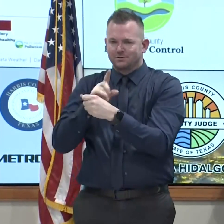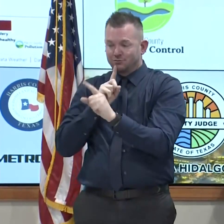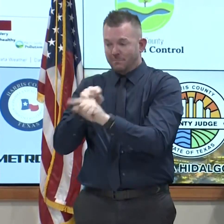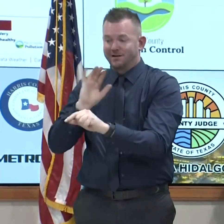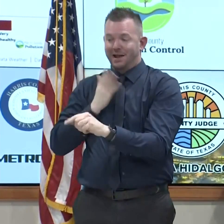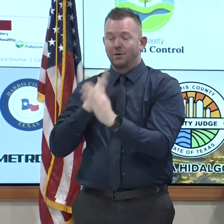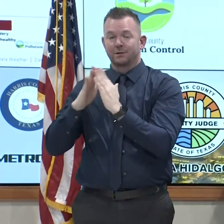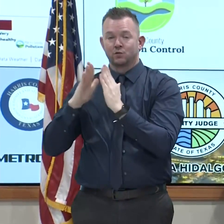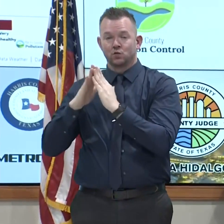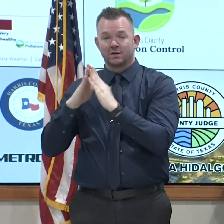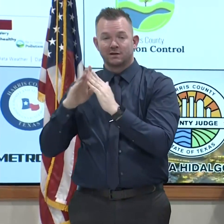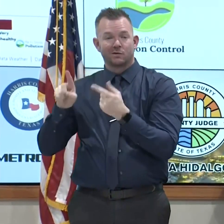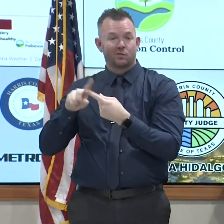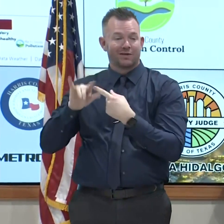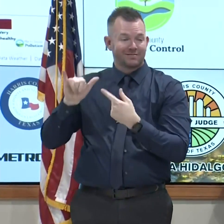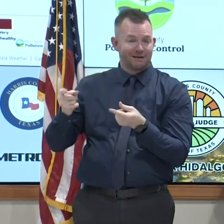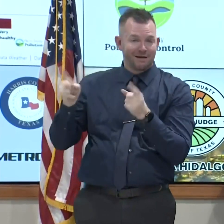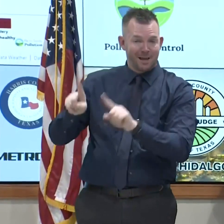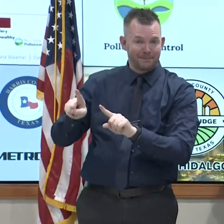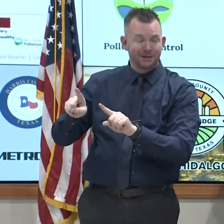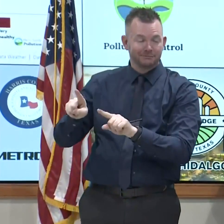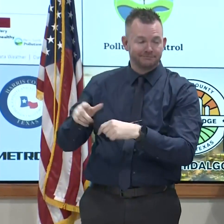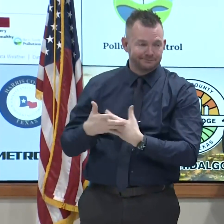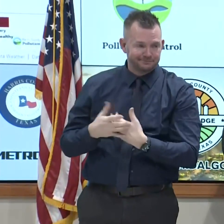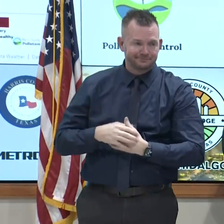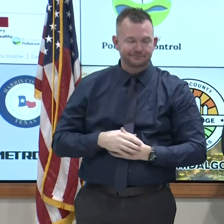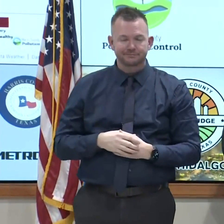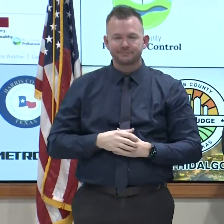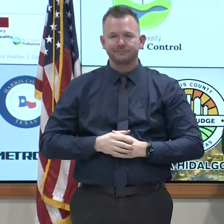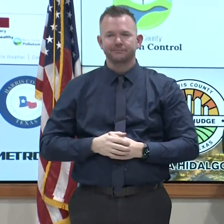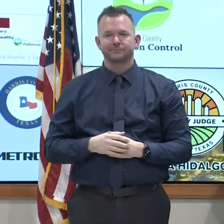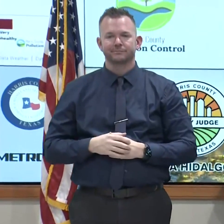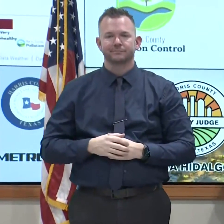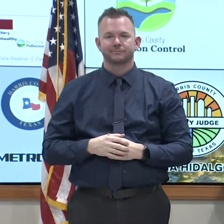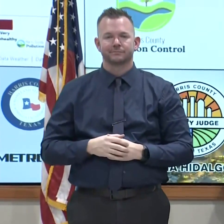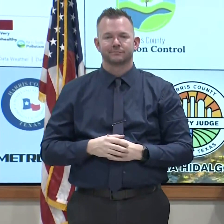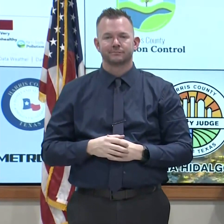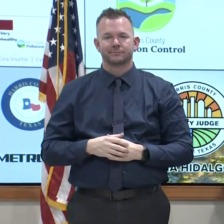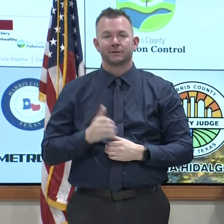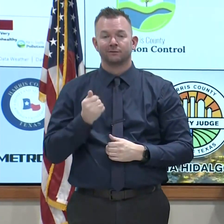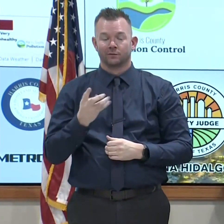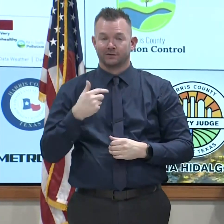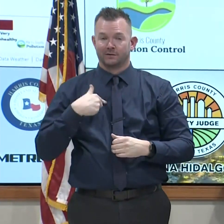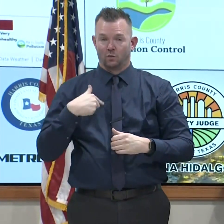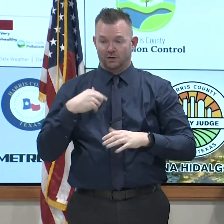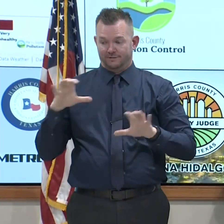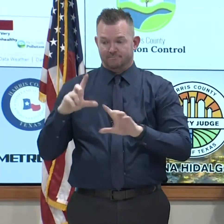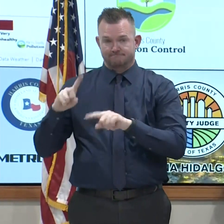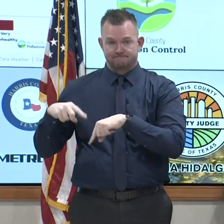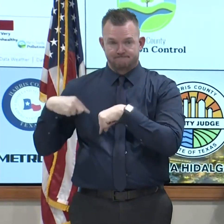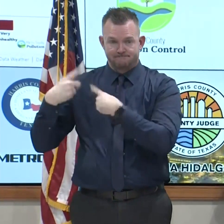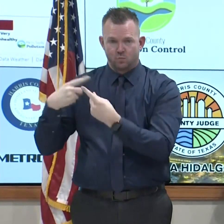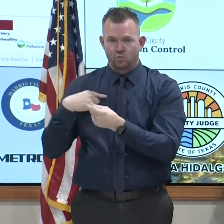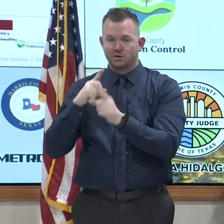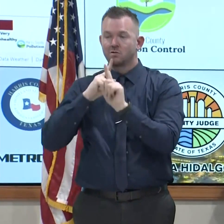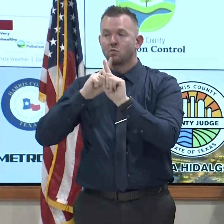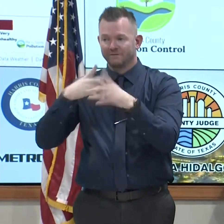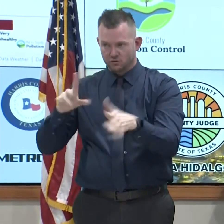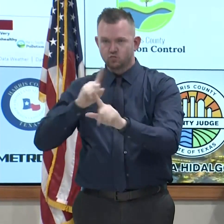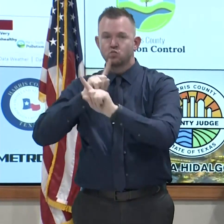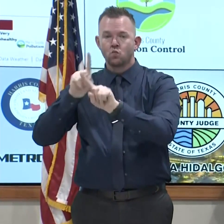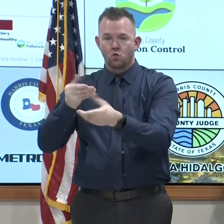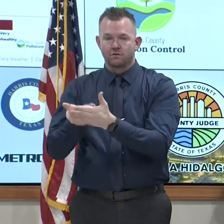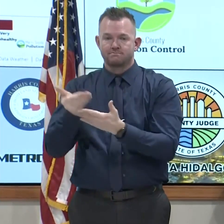occur. Some of the things that we've done, we've ordered 2 Harris County Agile Hazmat Quick Response vehicles.